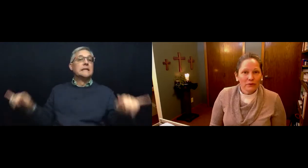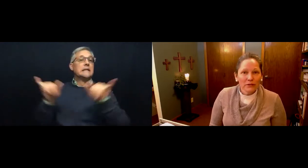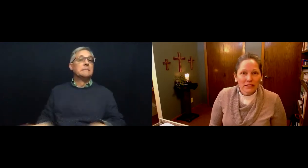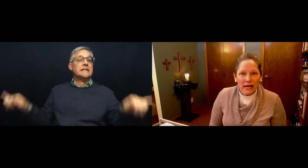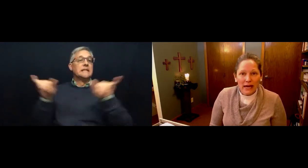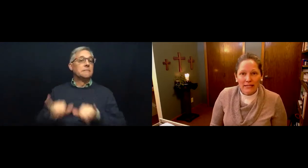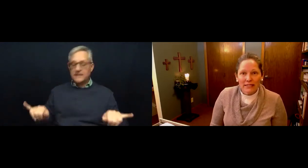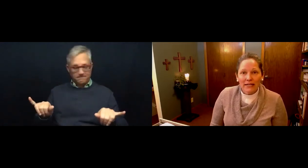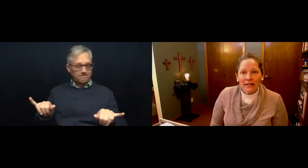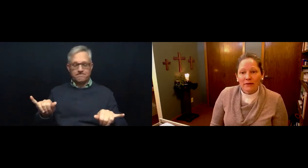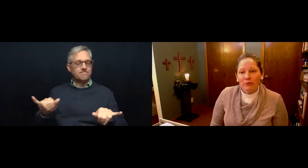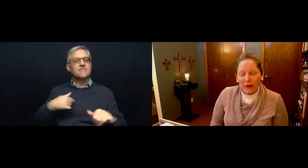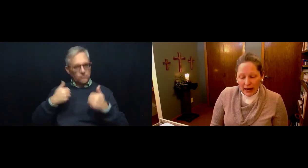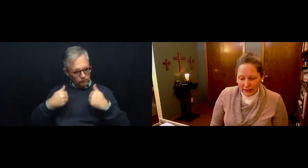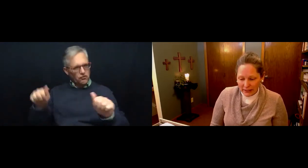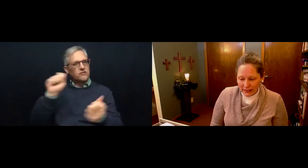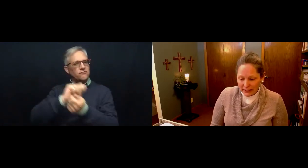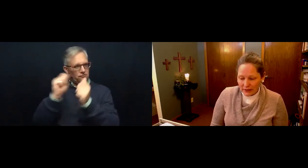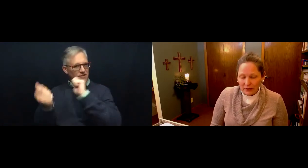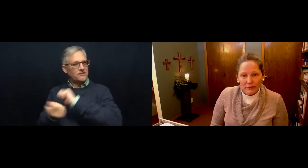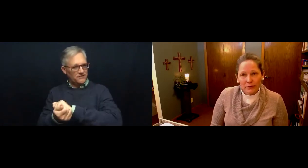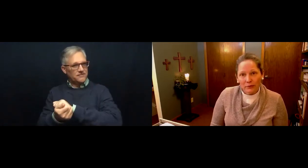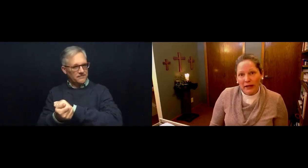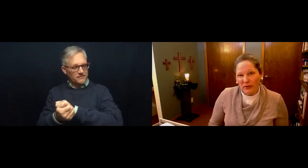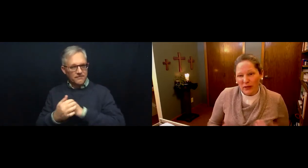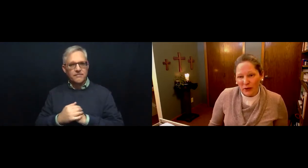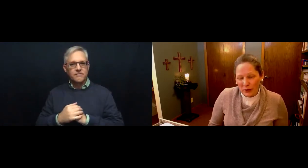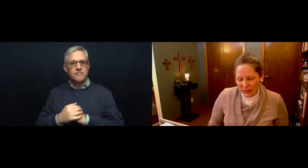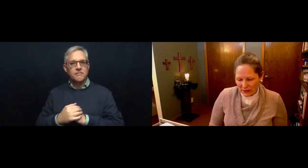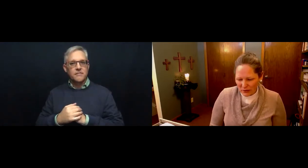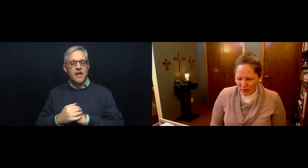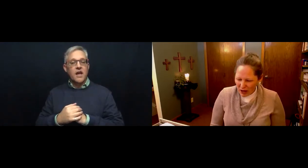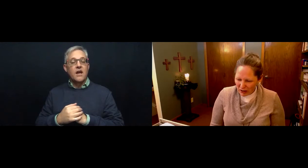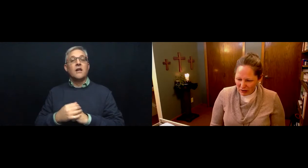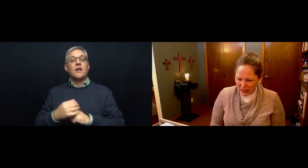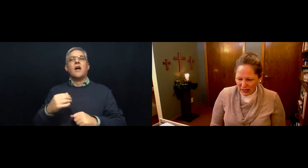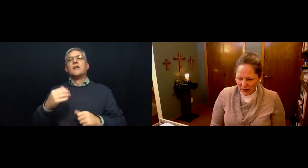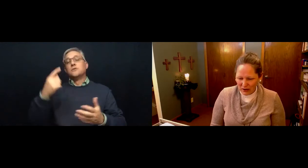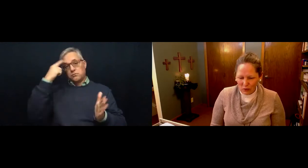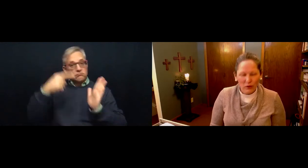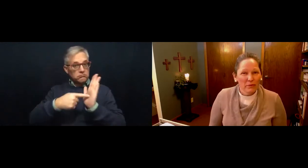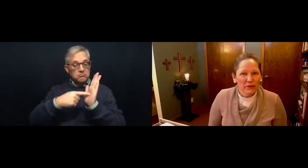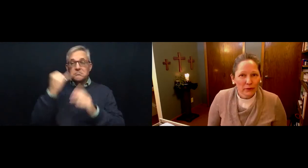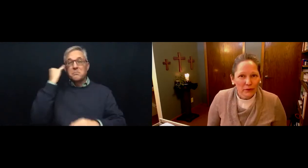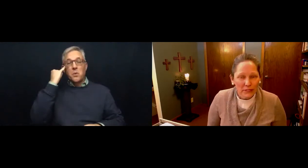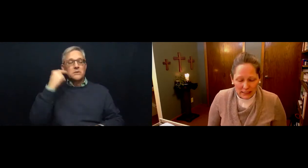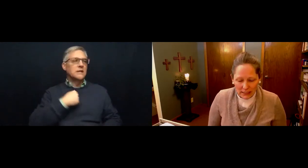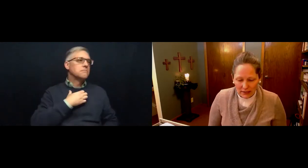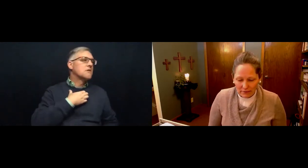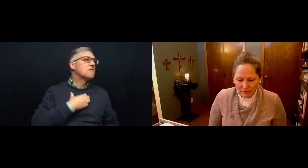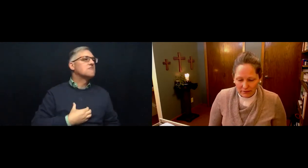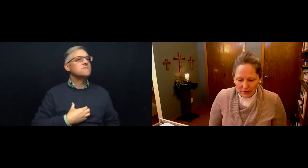We use that practice. So like if we notice, oh, I'm hungry or I'm